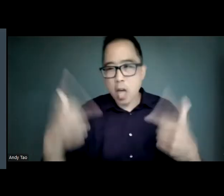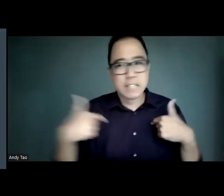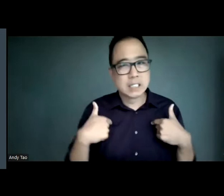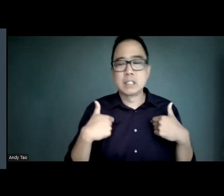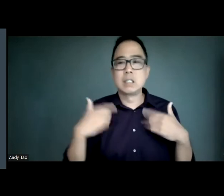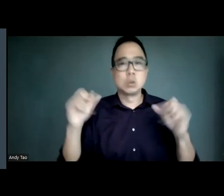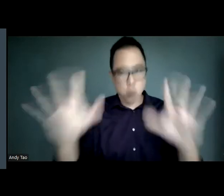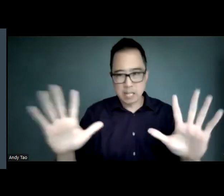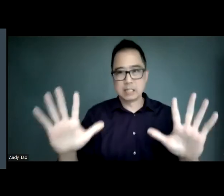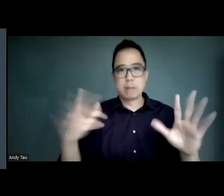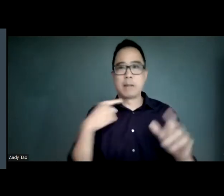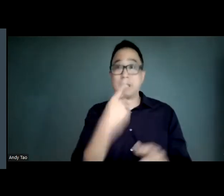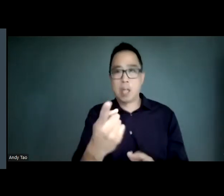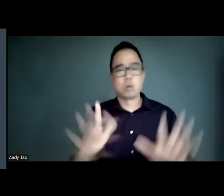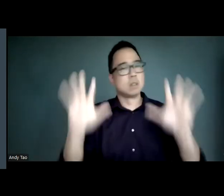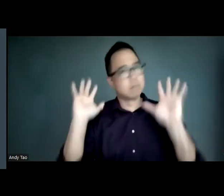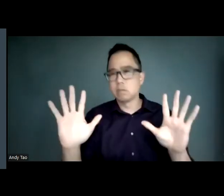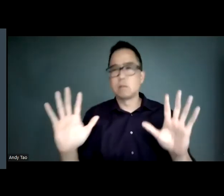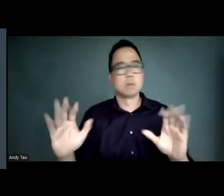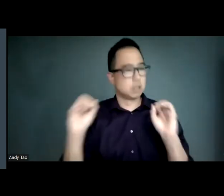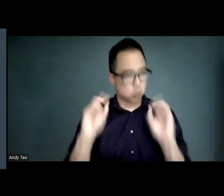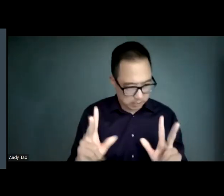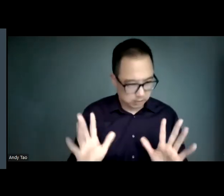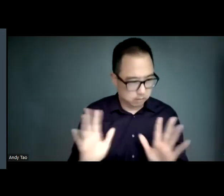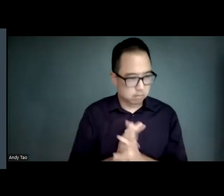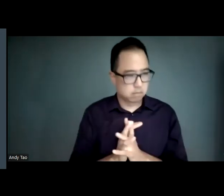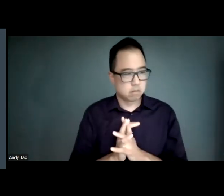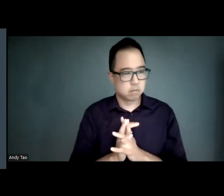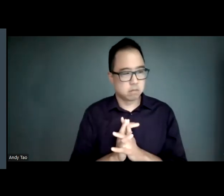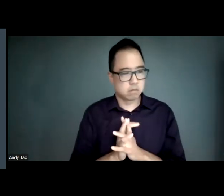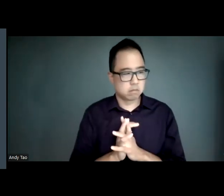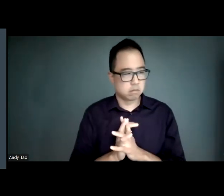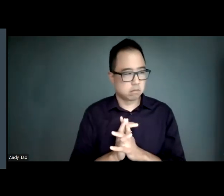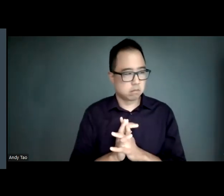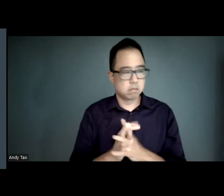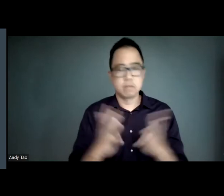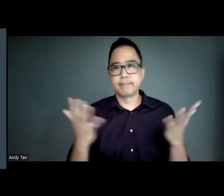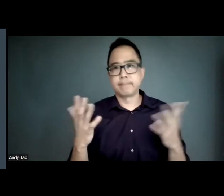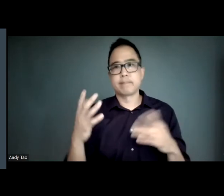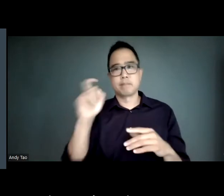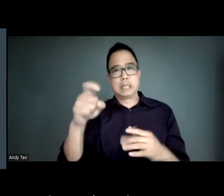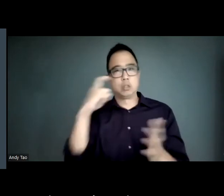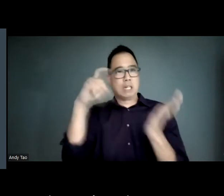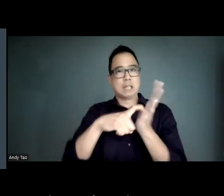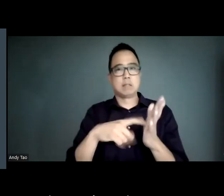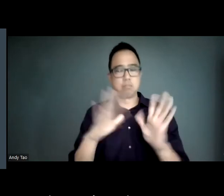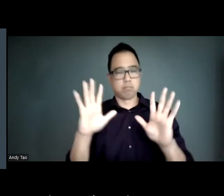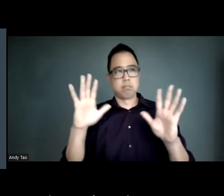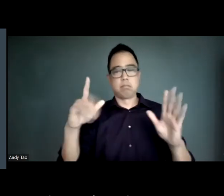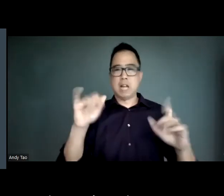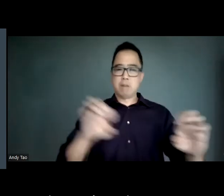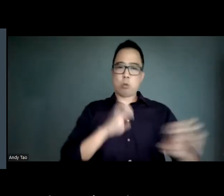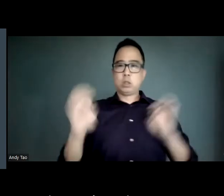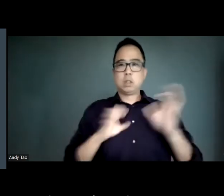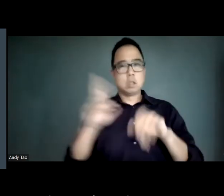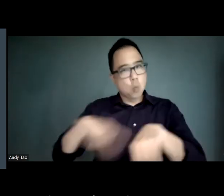shame and embarrassment. So you're not alone if you do feel that way, if you do feel shame or embarrassment about being